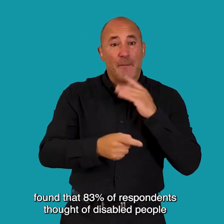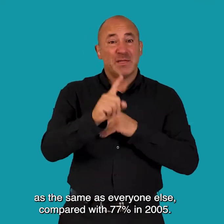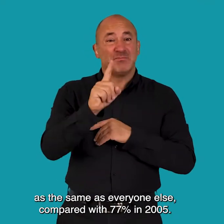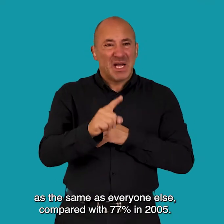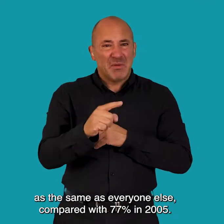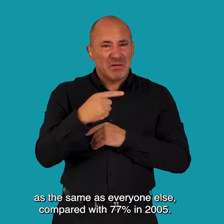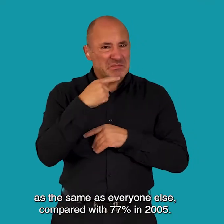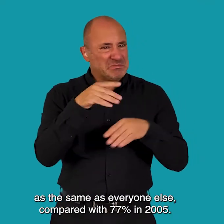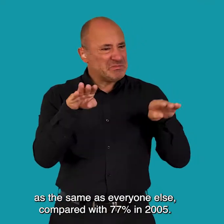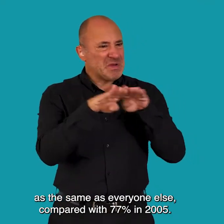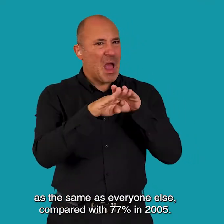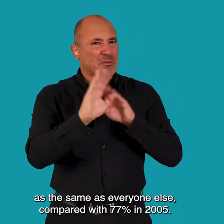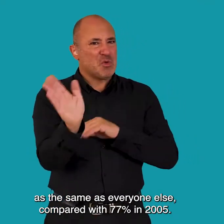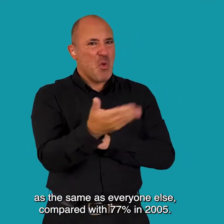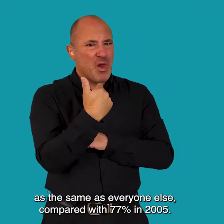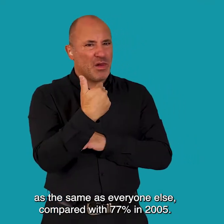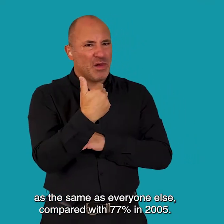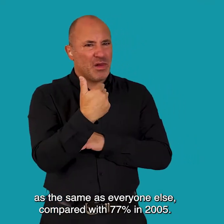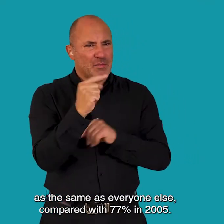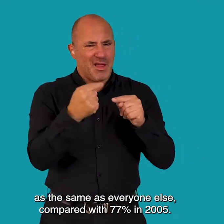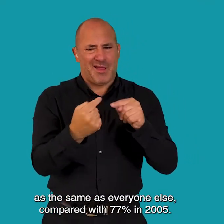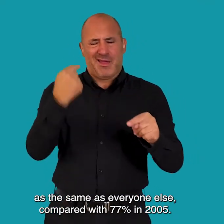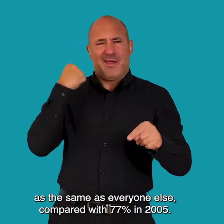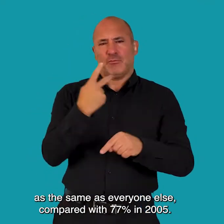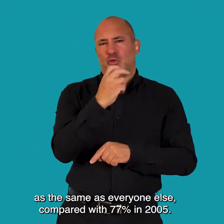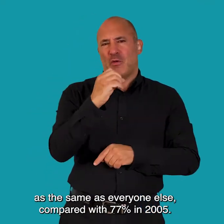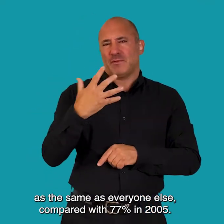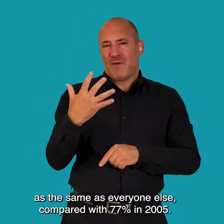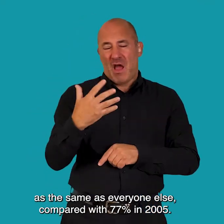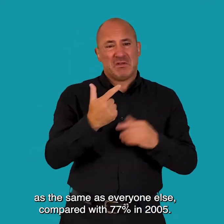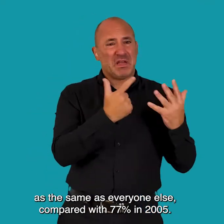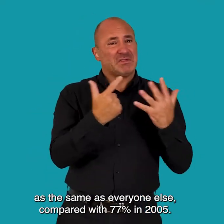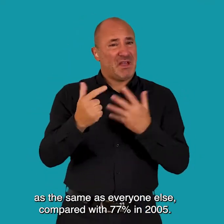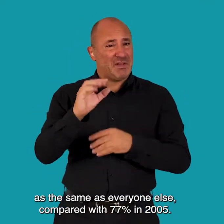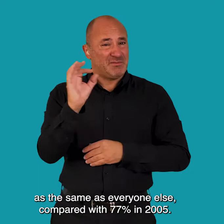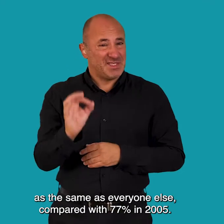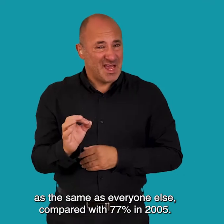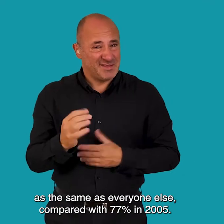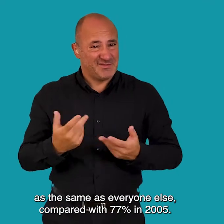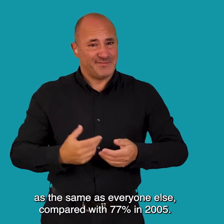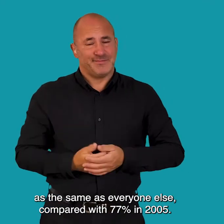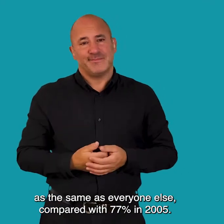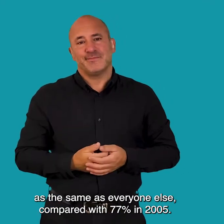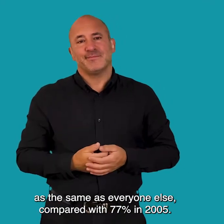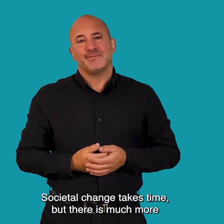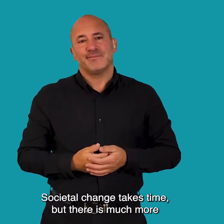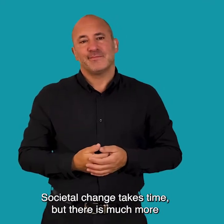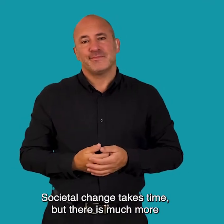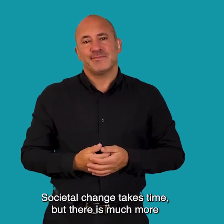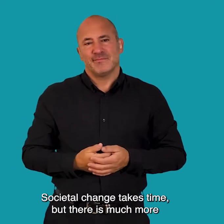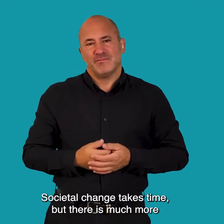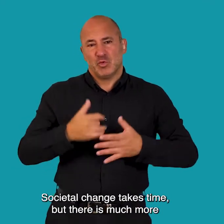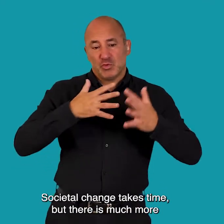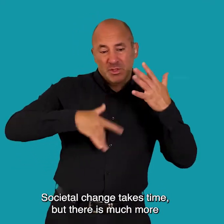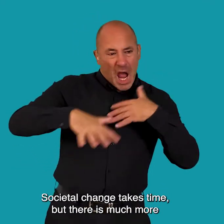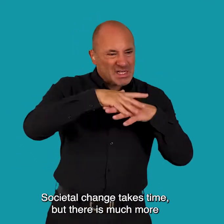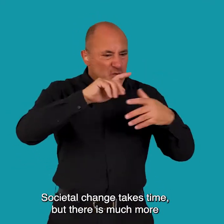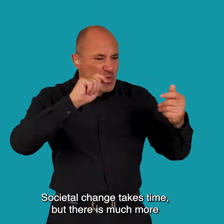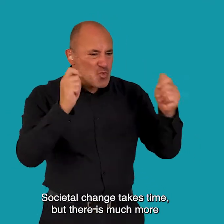the same as everyone else, compared with 77% in 2005. Societal change takes time,